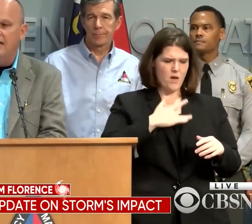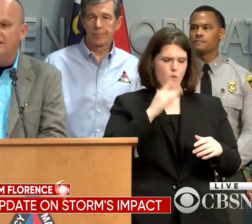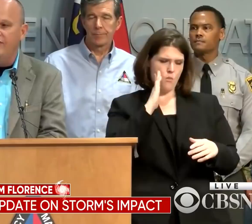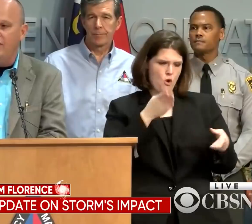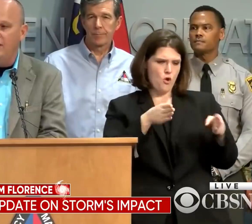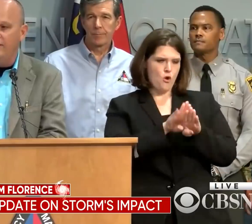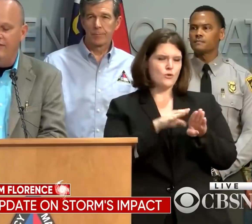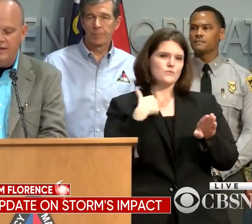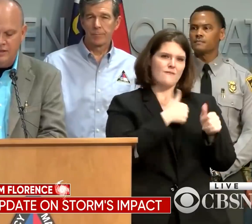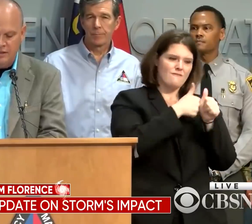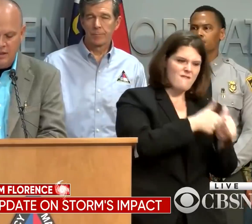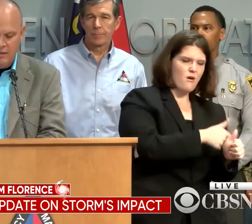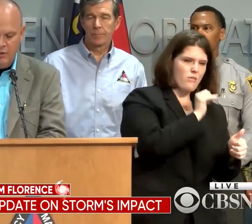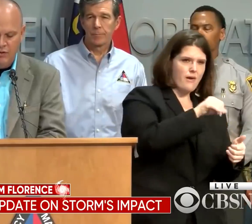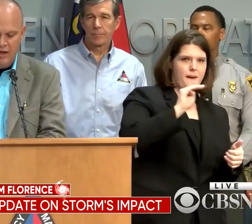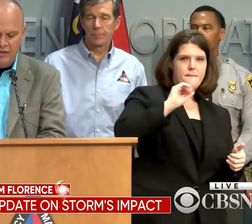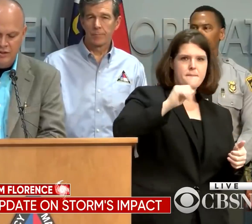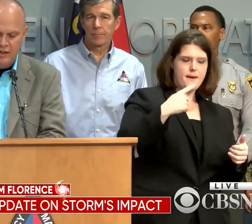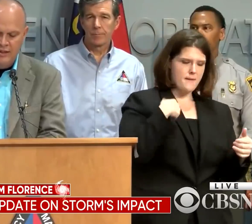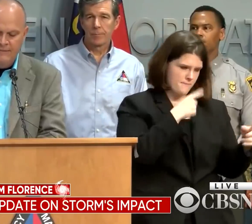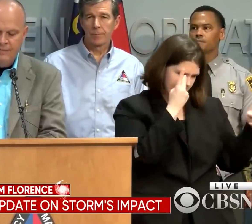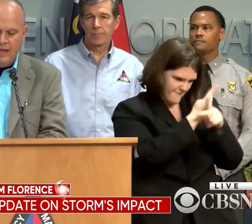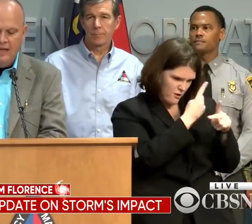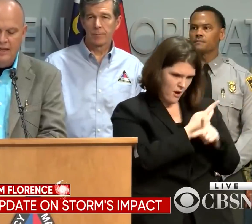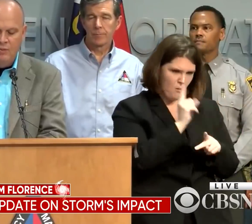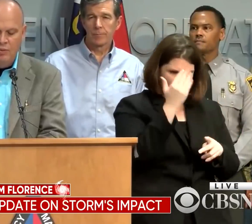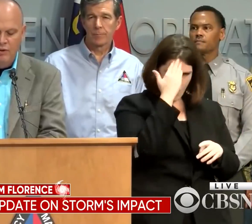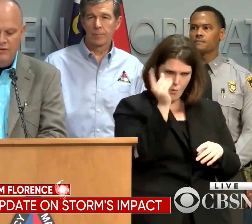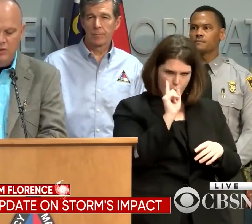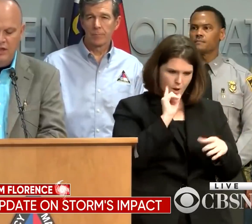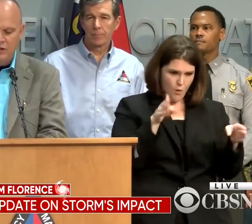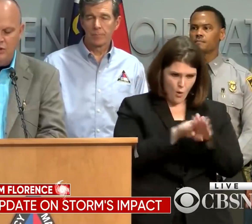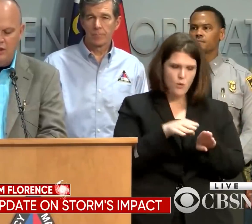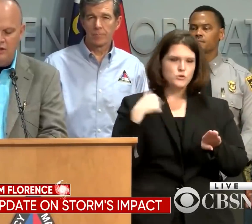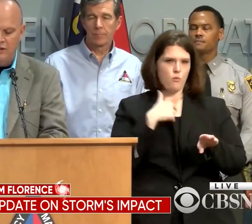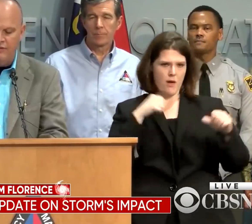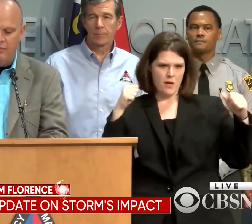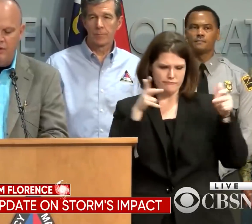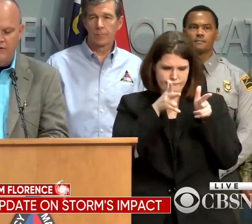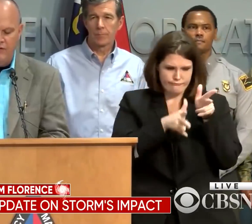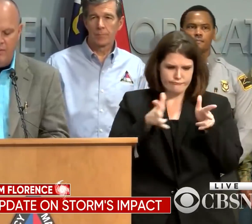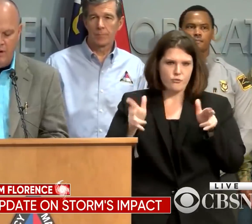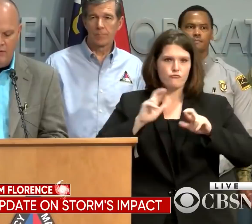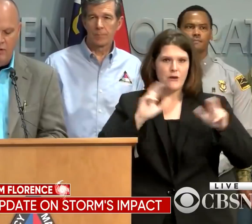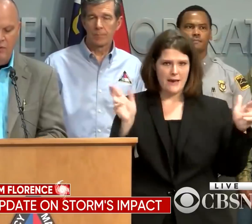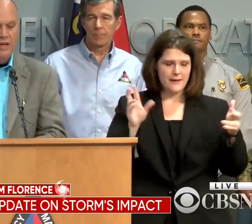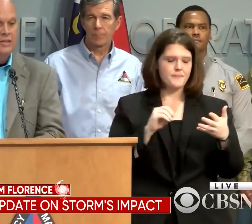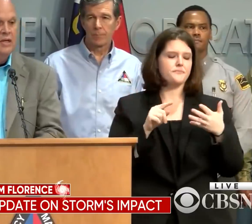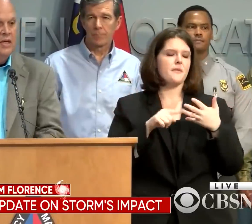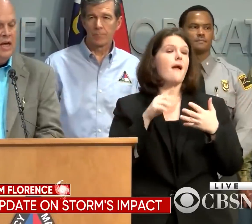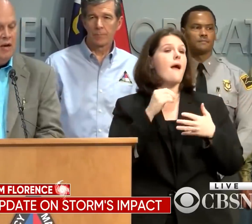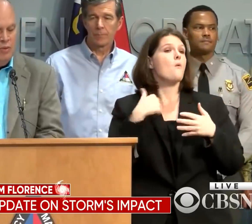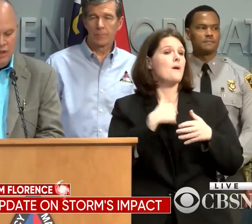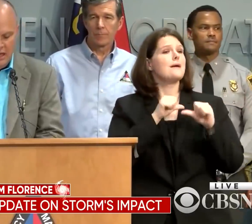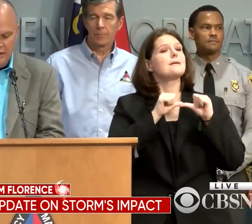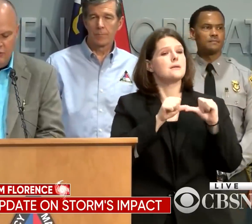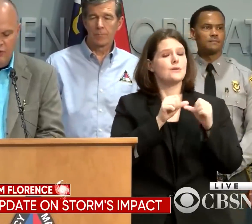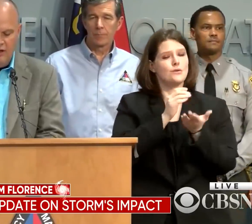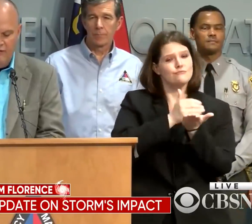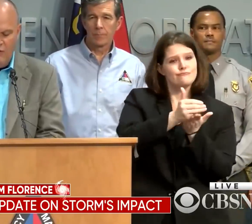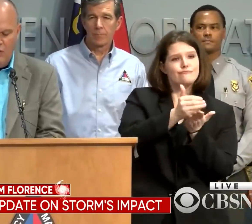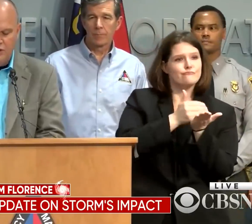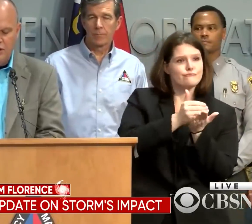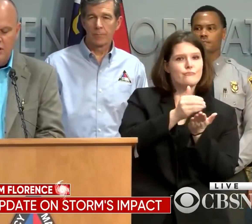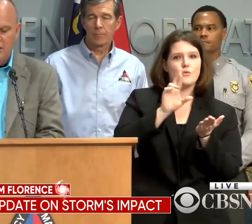up as flood events progress. And then we'll move to initial clearance of debris from all roadways. I would like